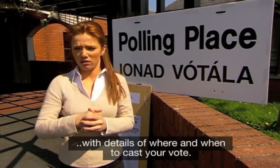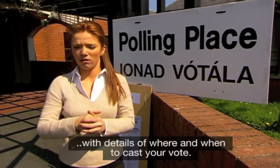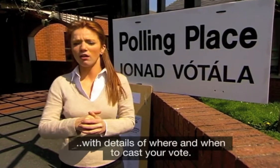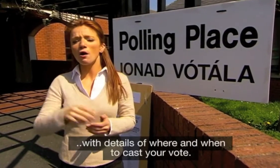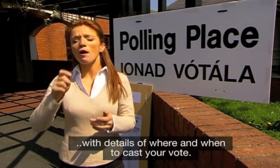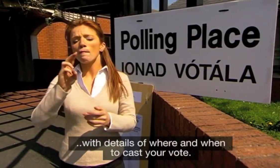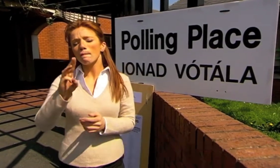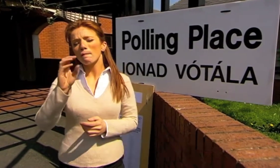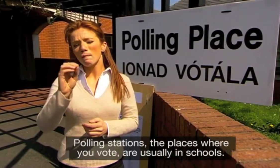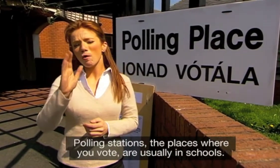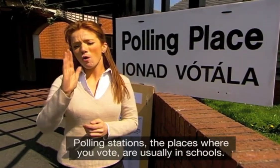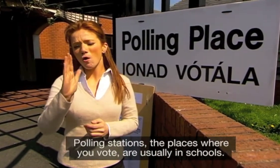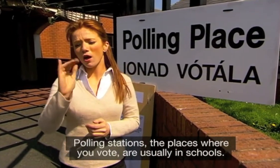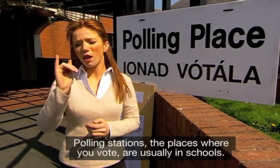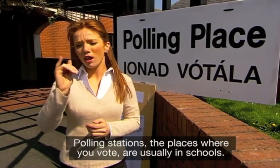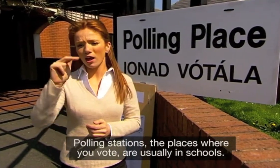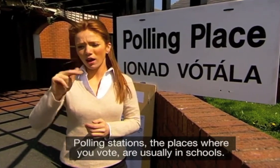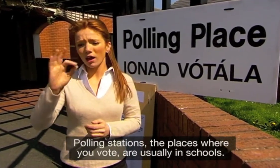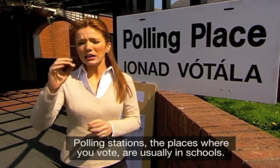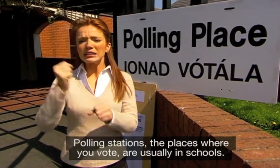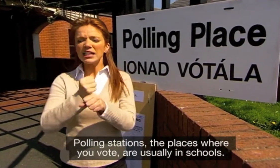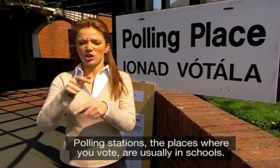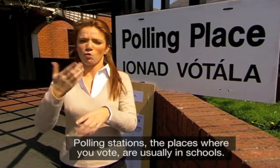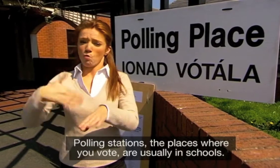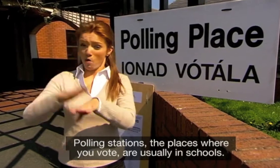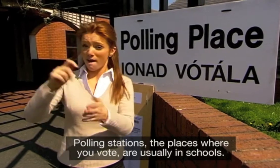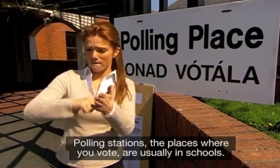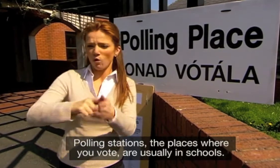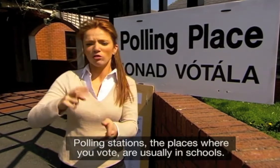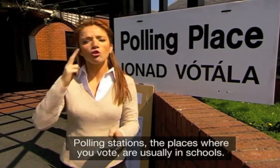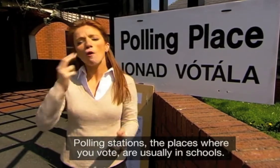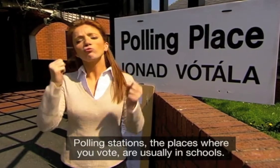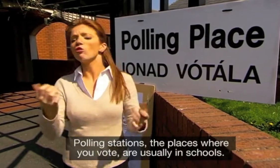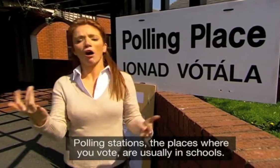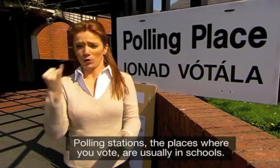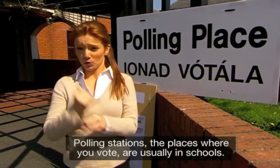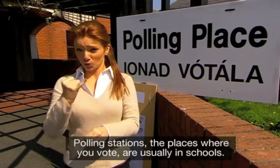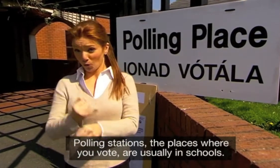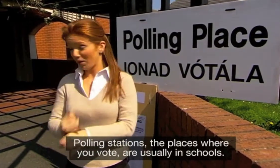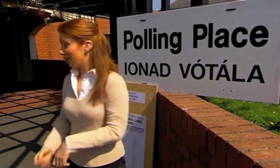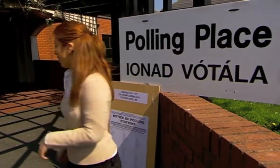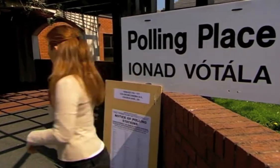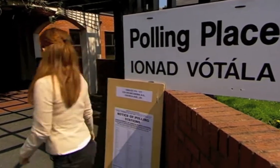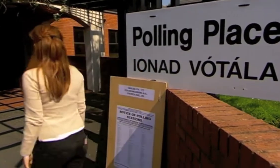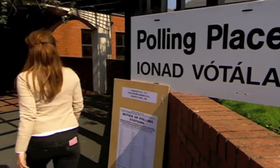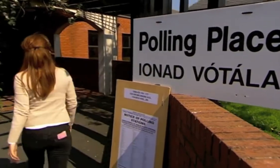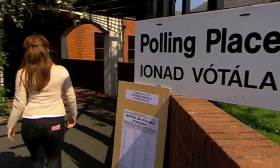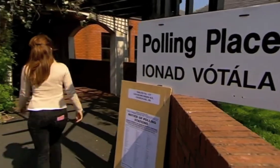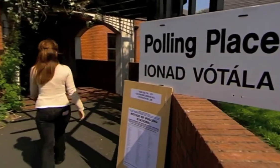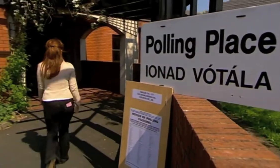vote. Polling stations, the places where you vote, are usually in schools.